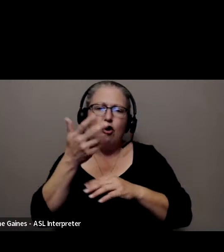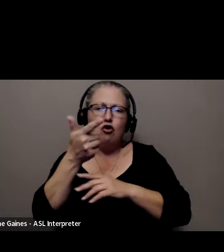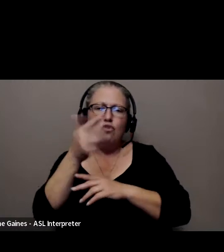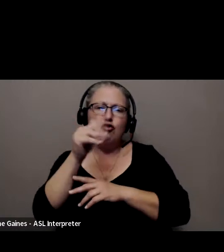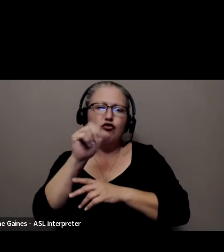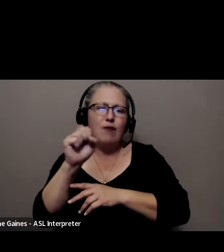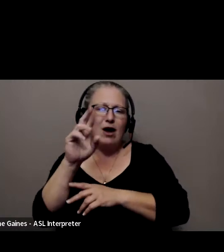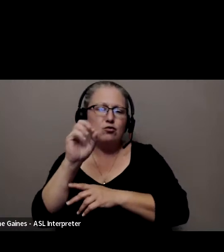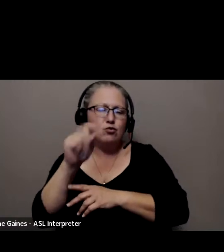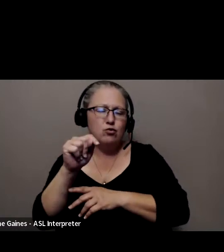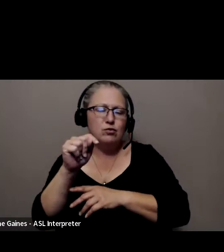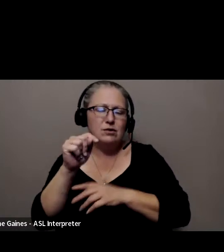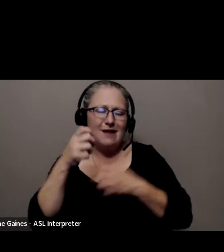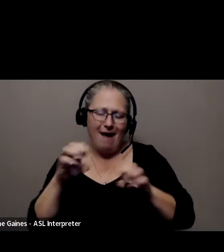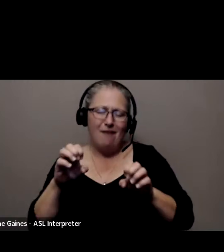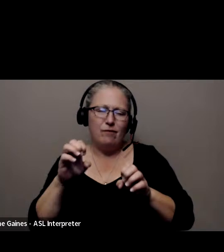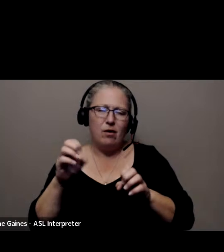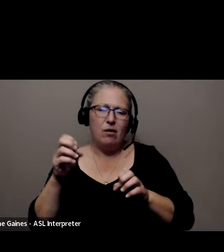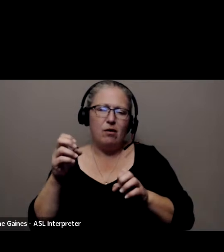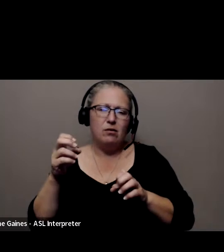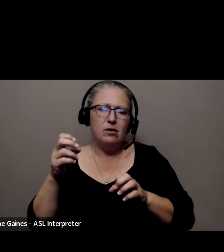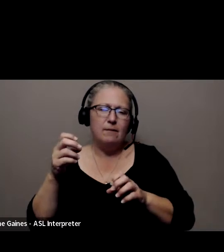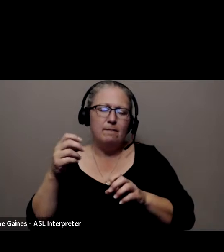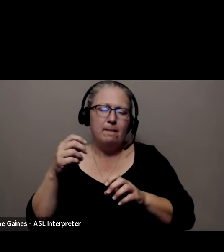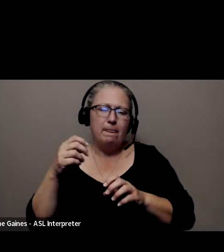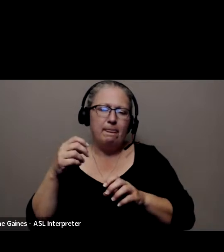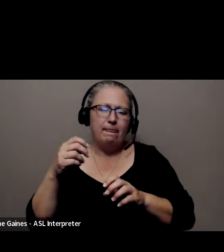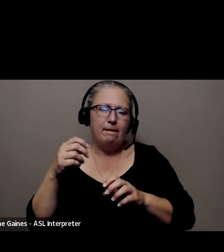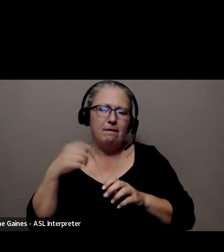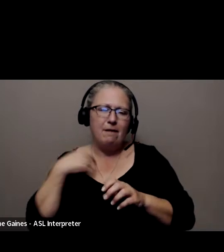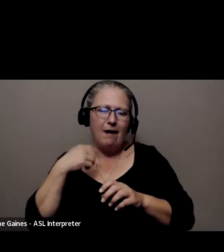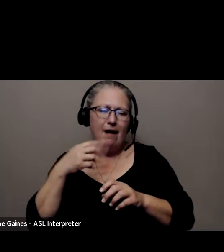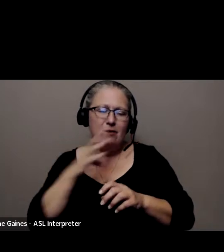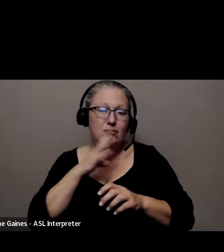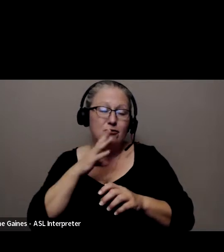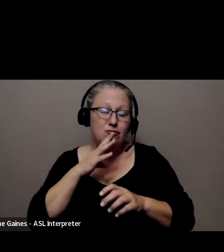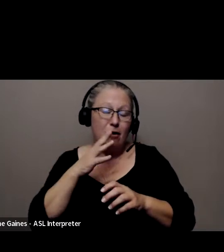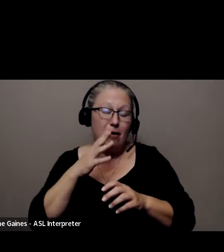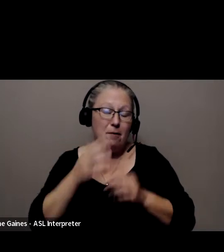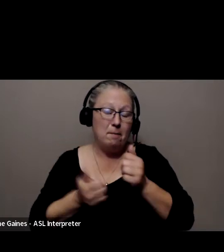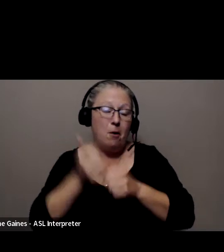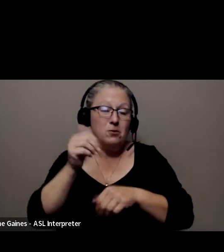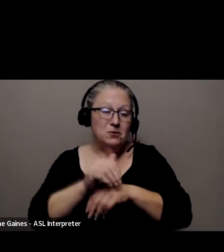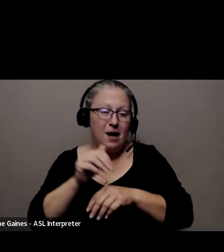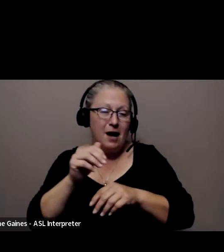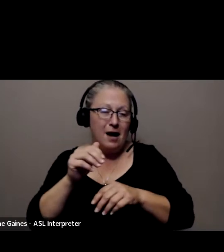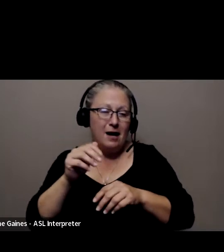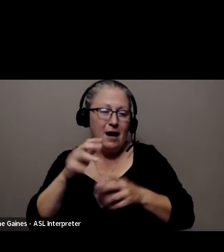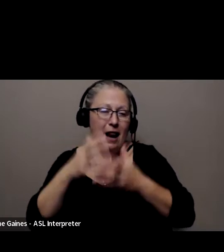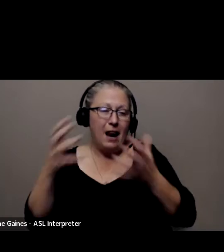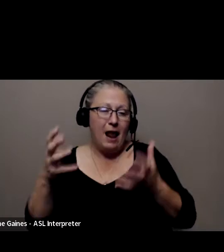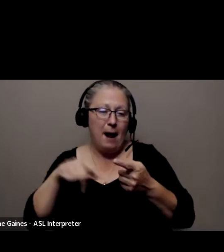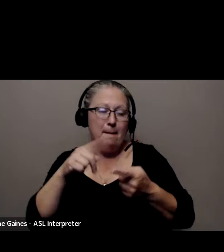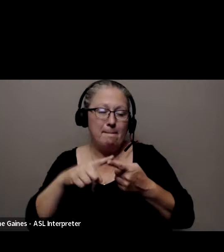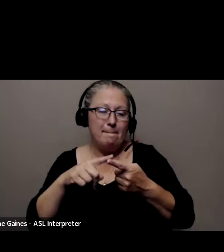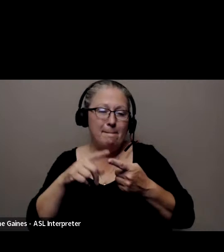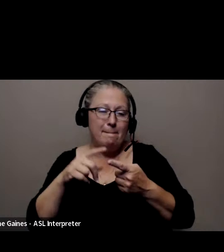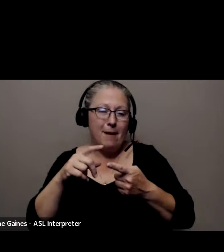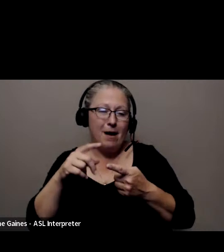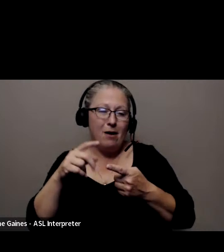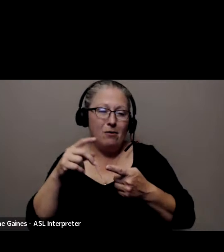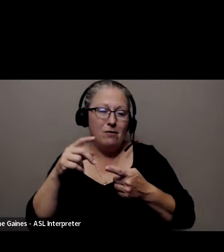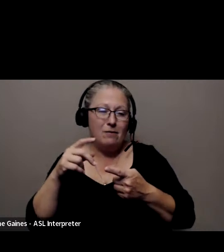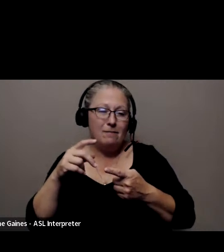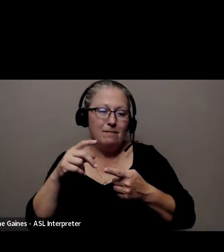and I sat down this afternoon and talked. I think I did most of the talking, but talked a lot about